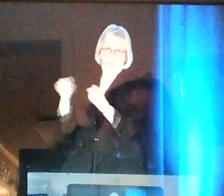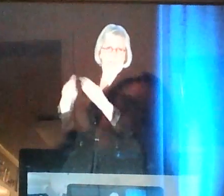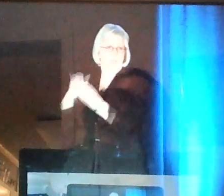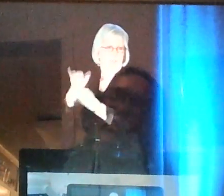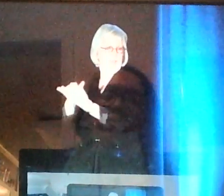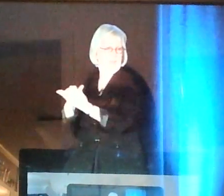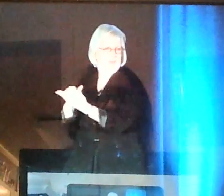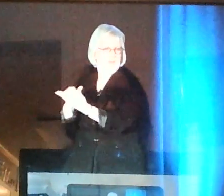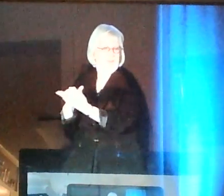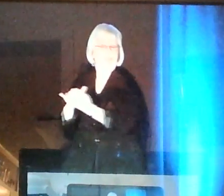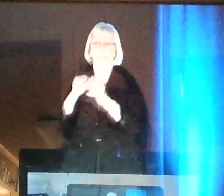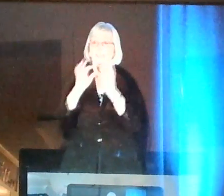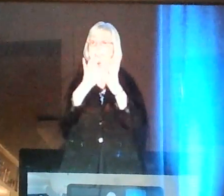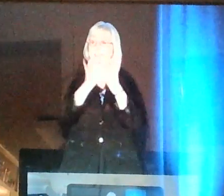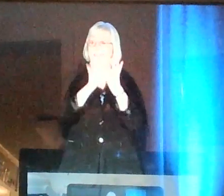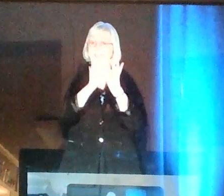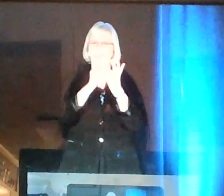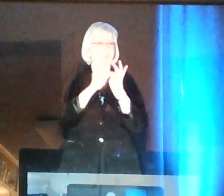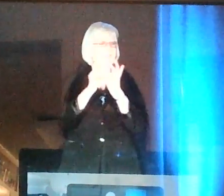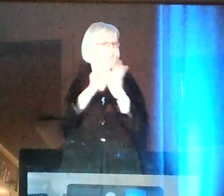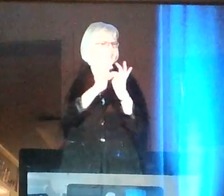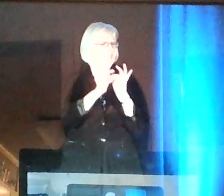what you're interpreting and what you're doing,